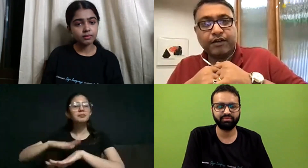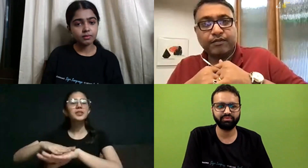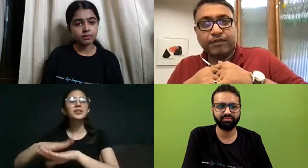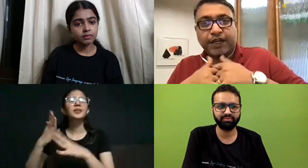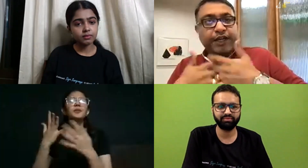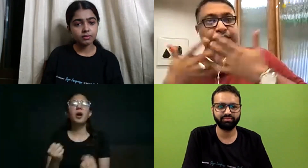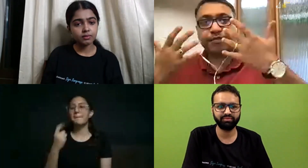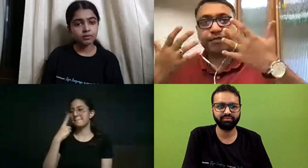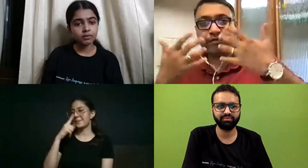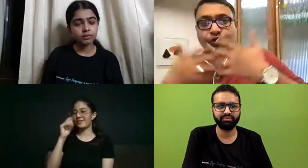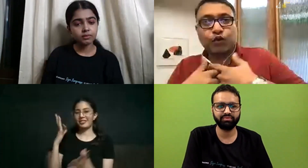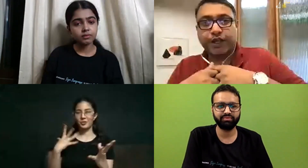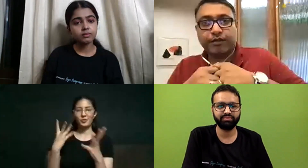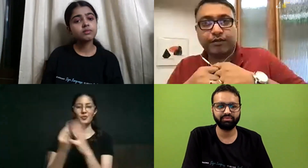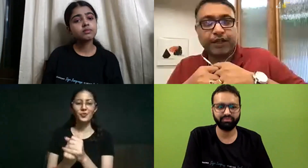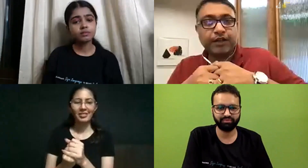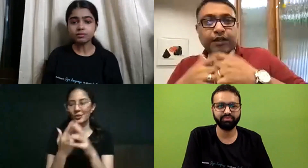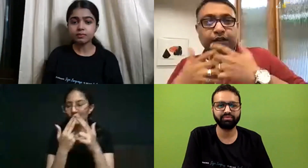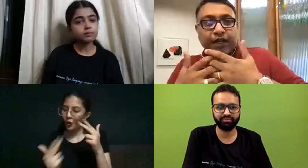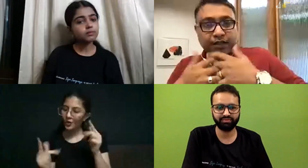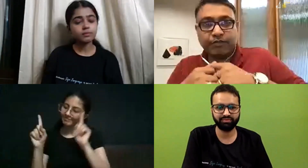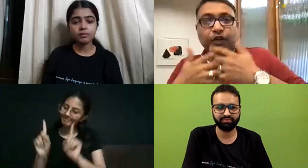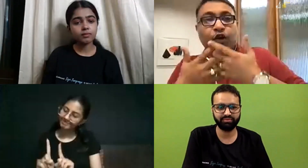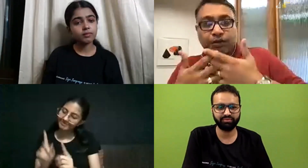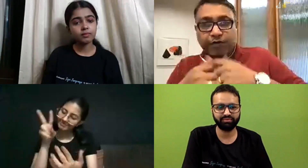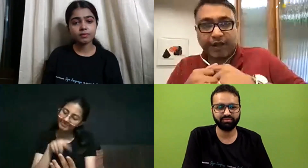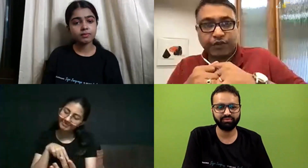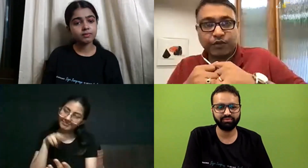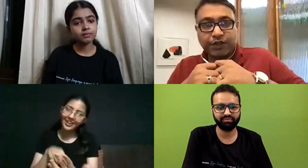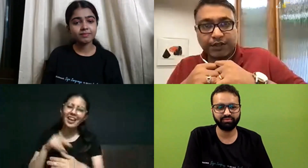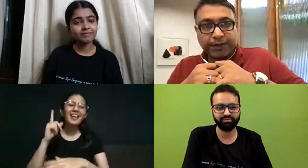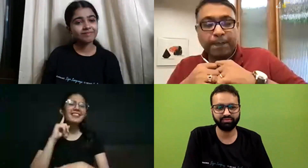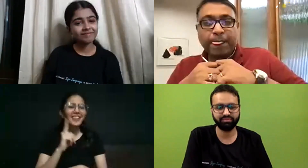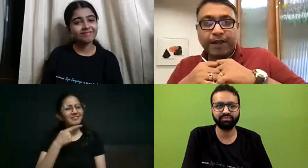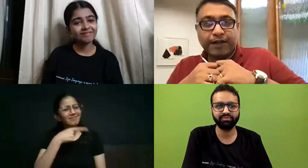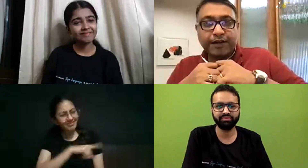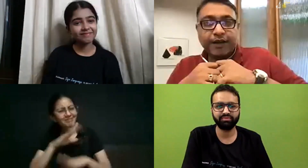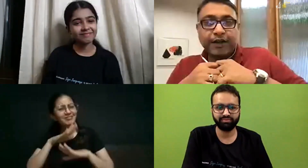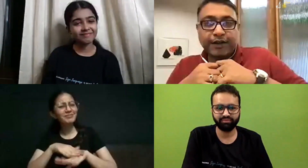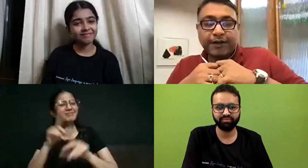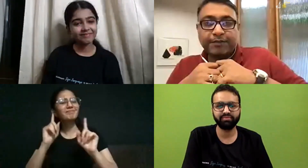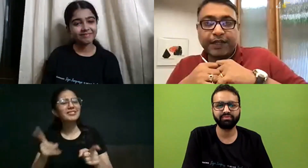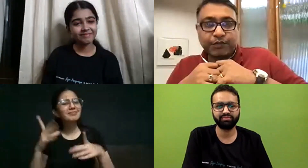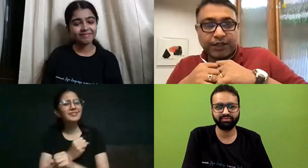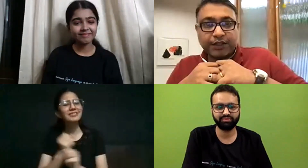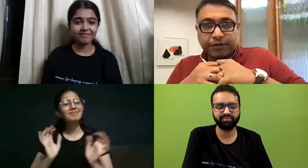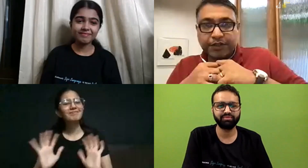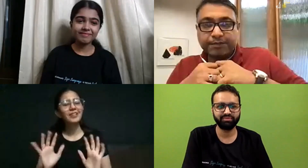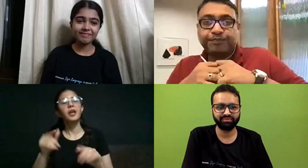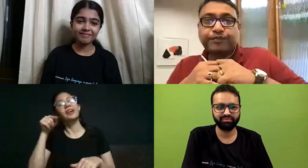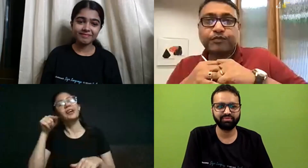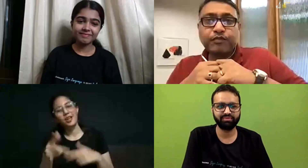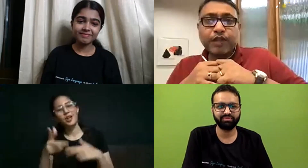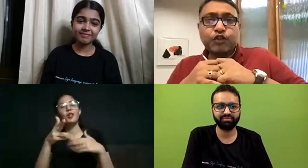and reading a story, right? So we launched about 5 stories there, right? That's one thing that we